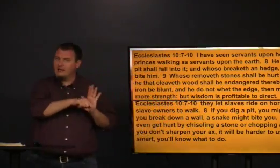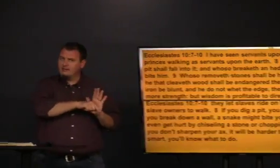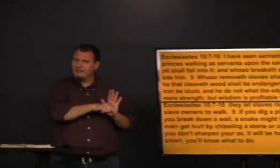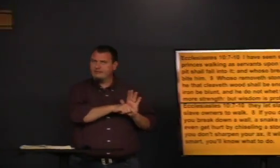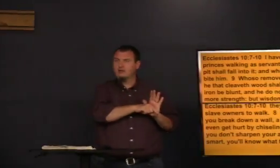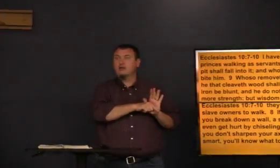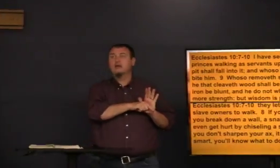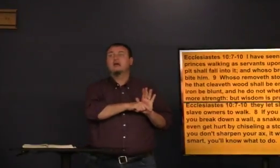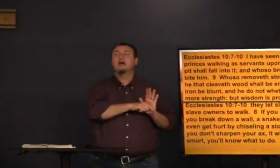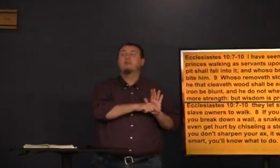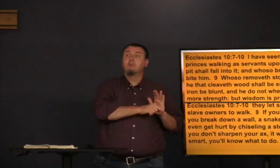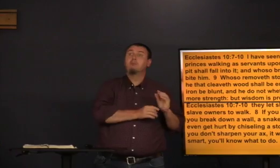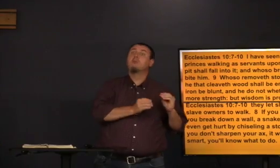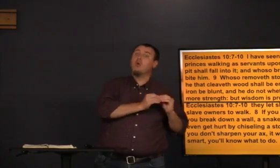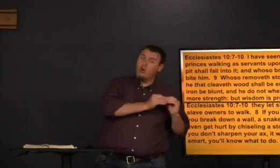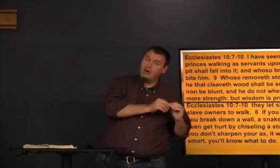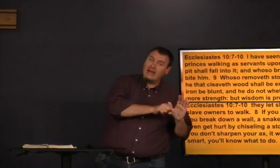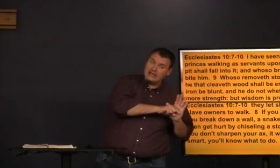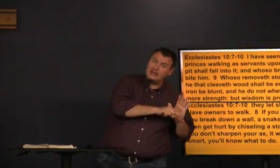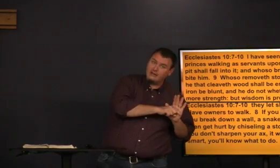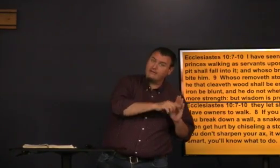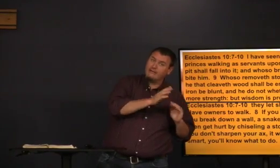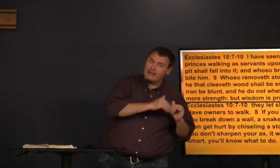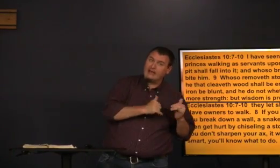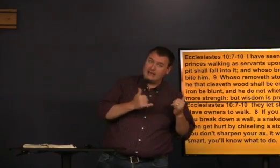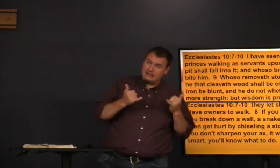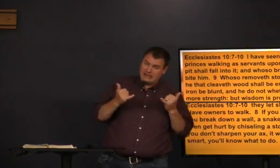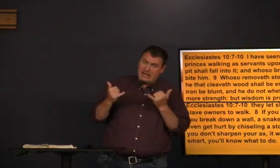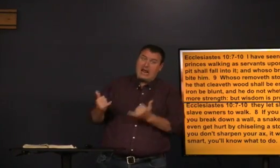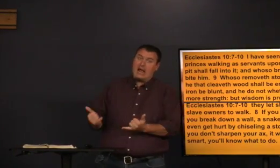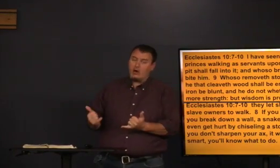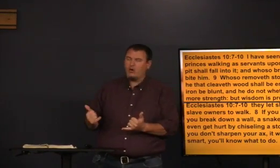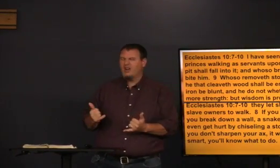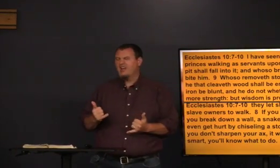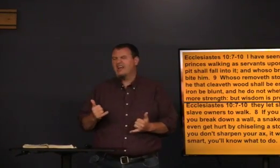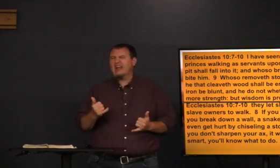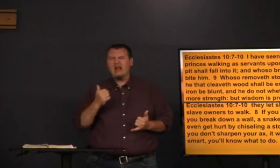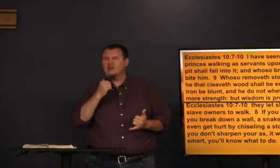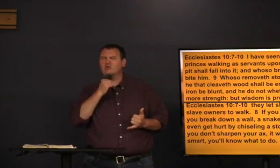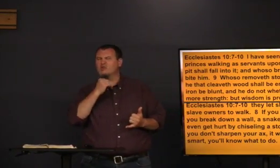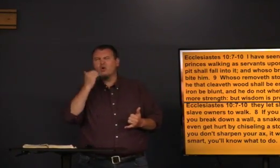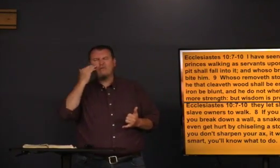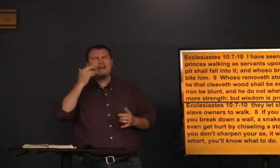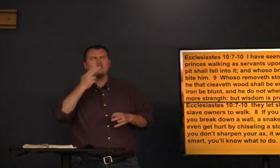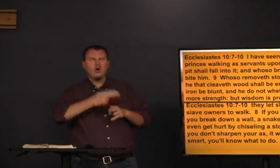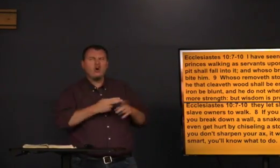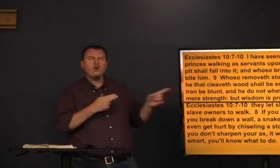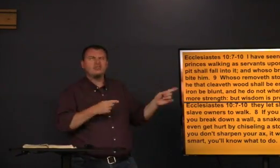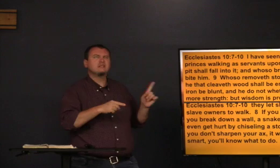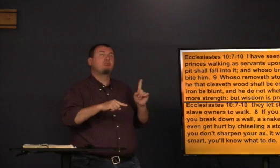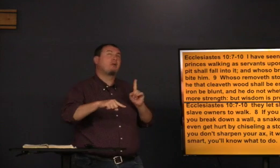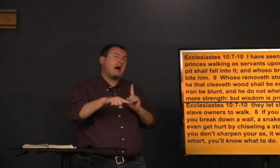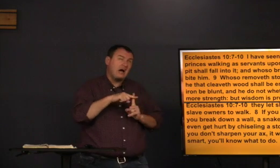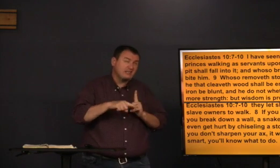negative, more negative than now. And I don't know if I'd call this